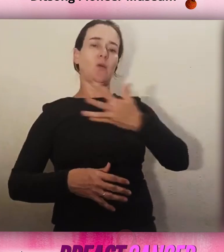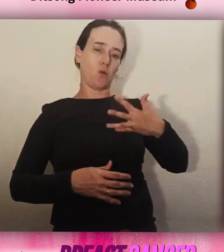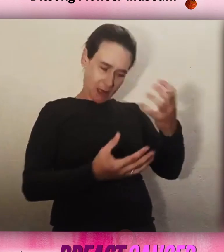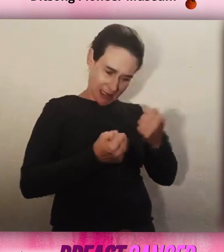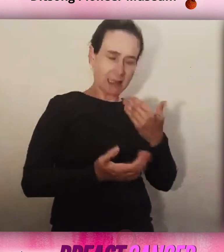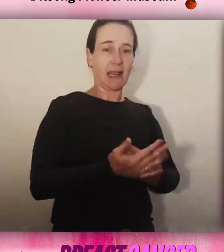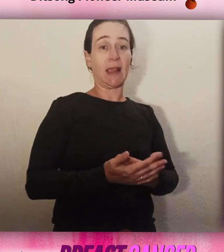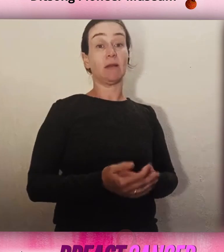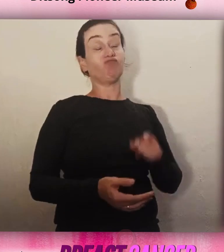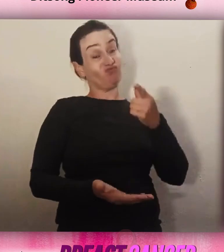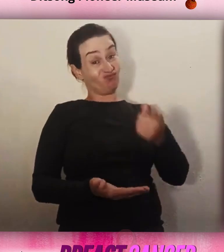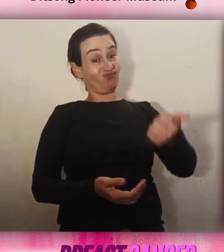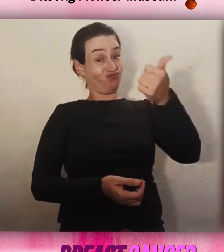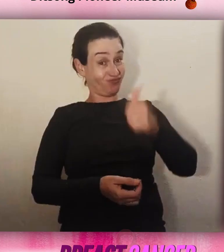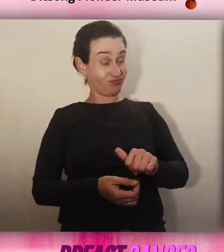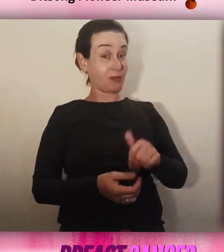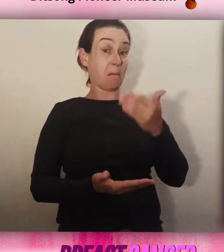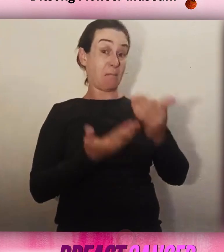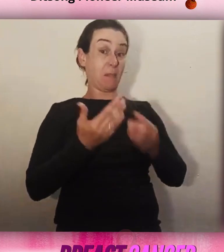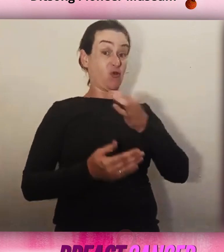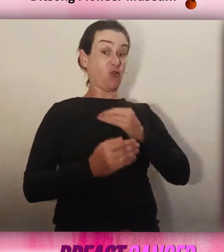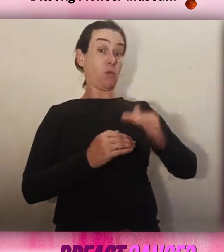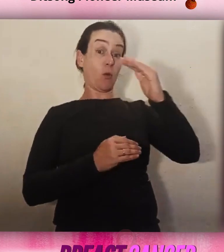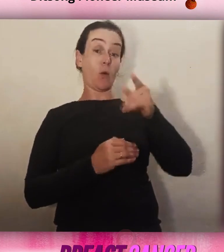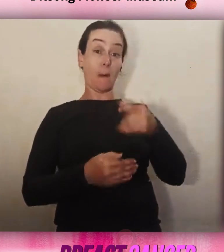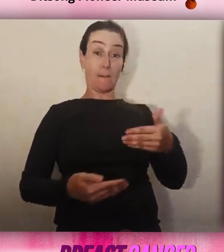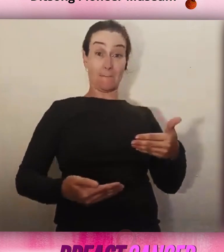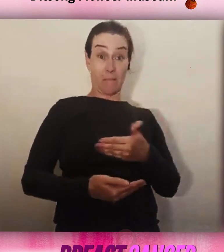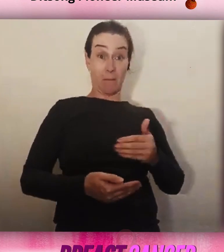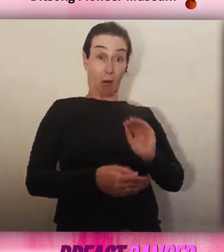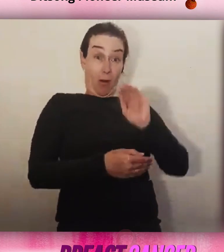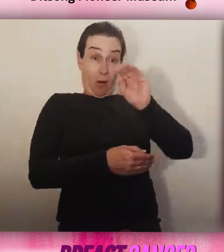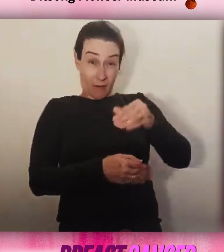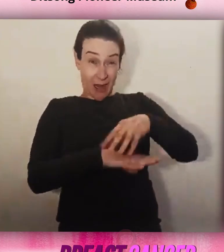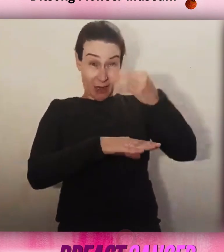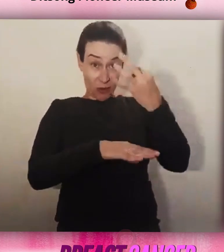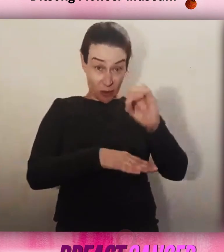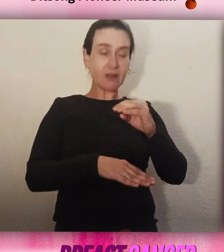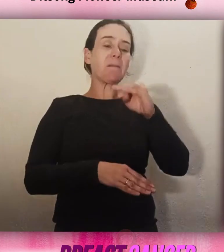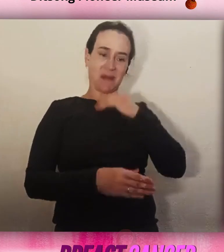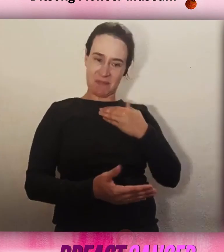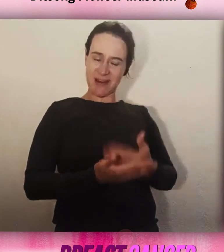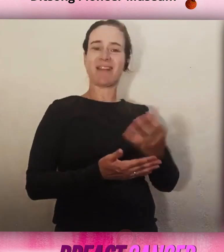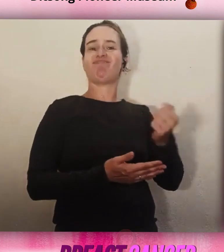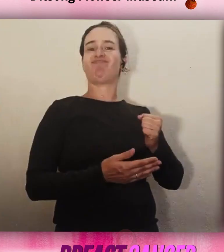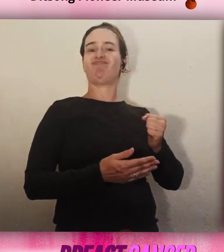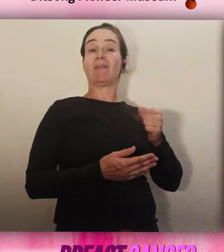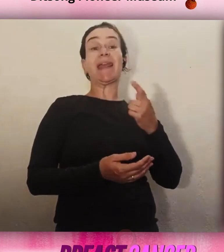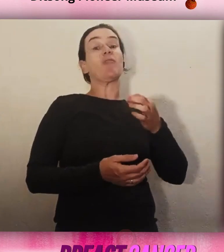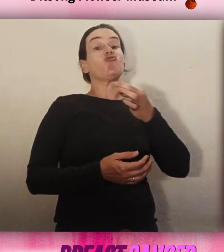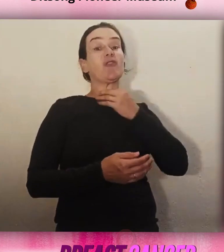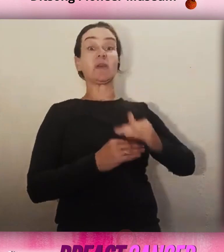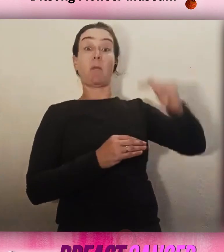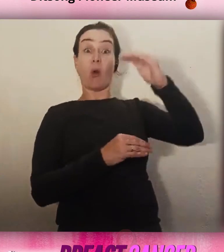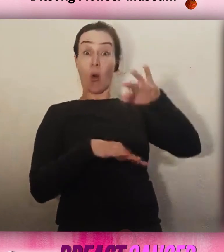Yes. Also having babies like after the age of 30 Yeah. or not having babies, it also increases your